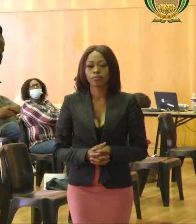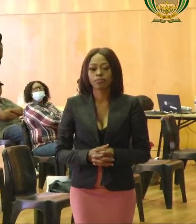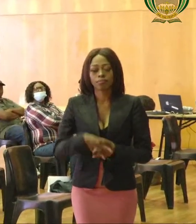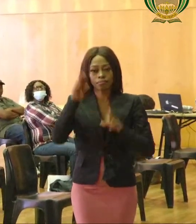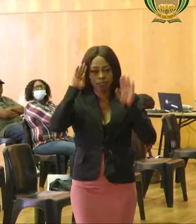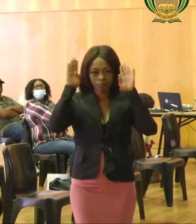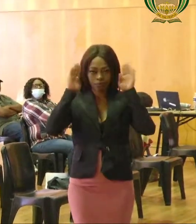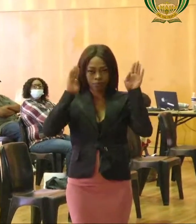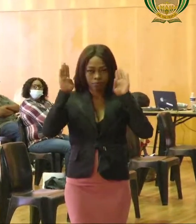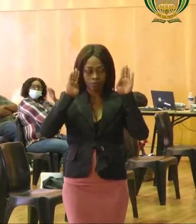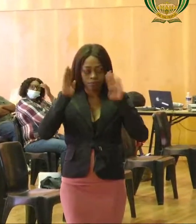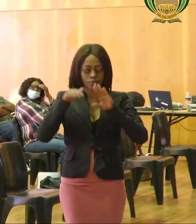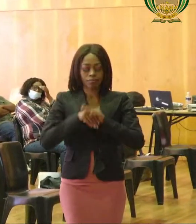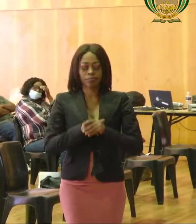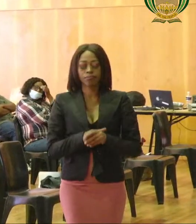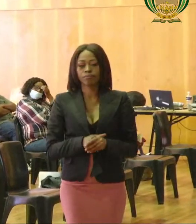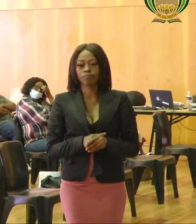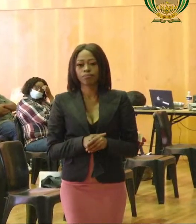Ndiyabulisa kwipaneli phambi kwethu.